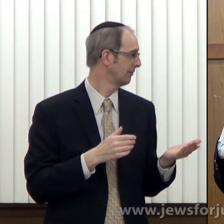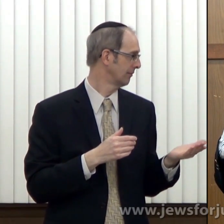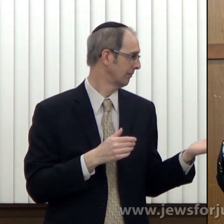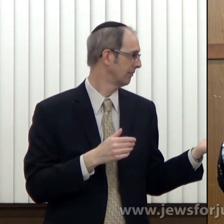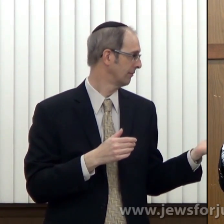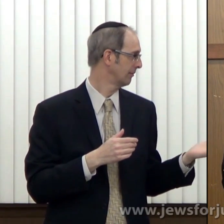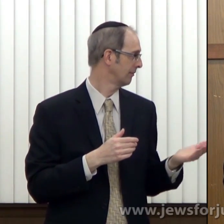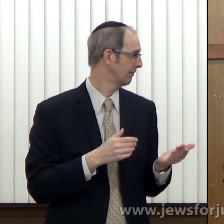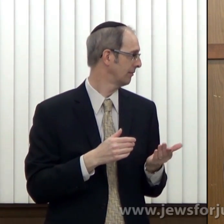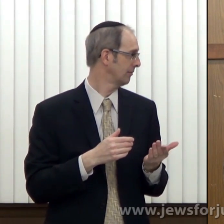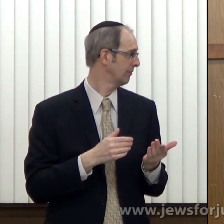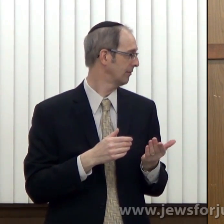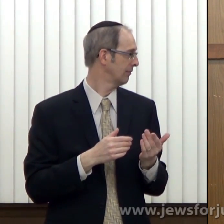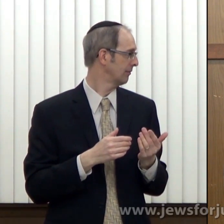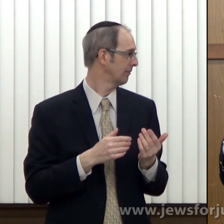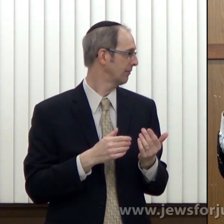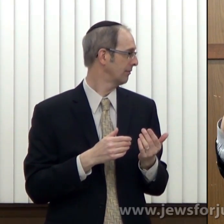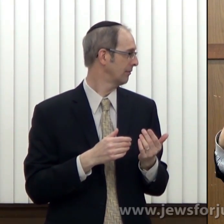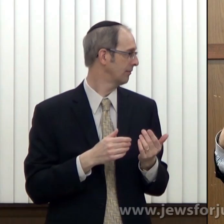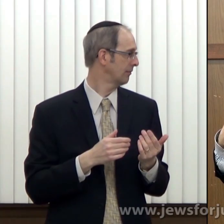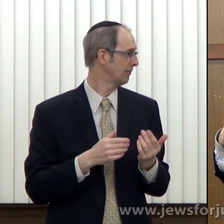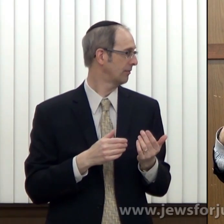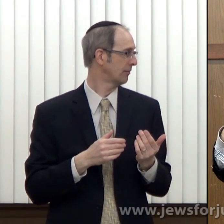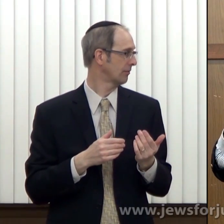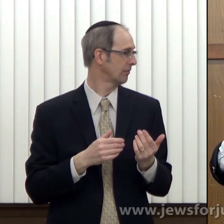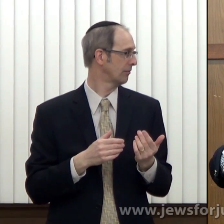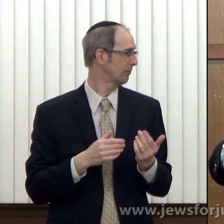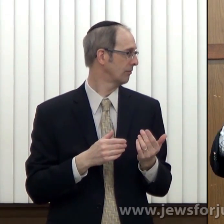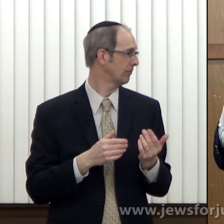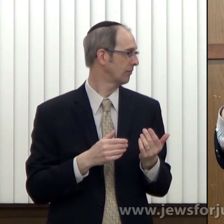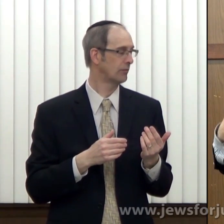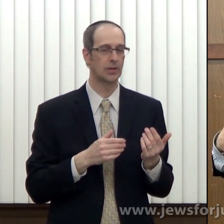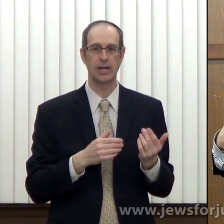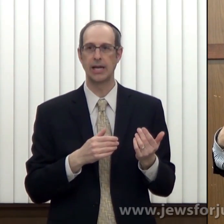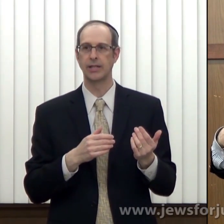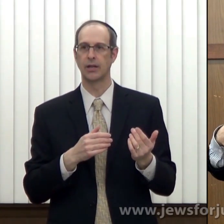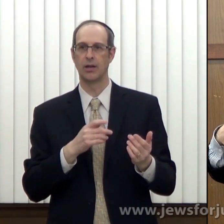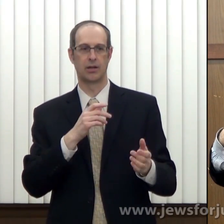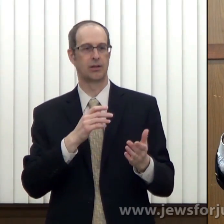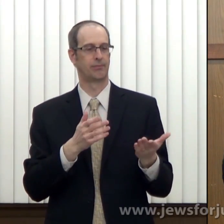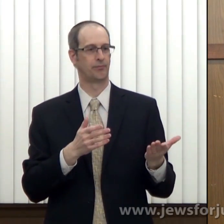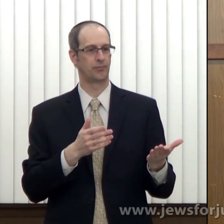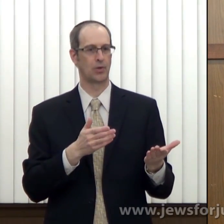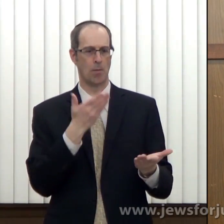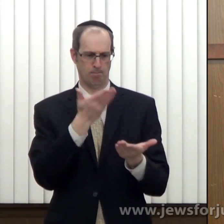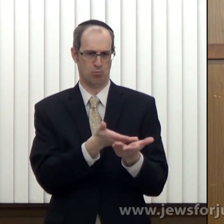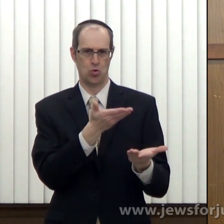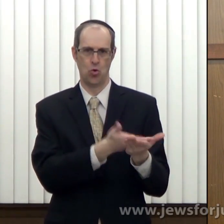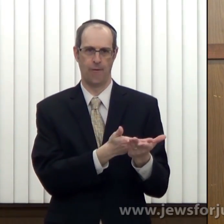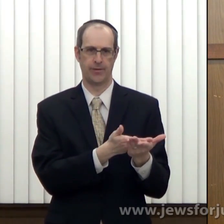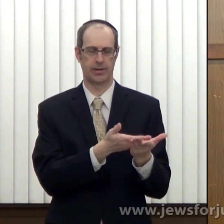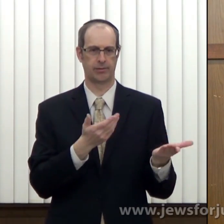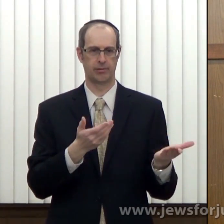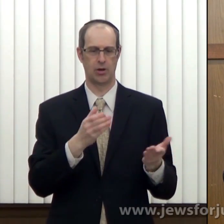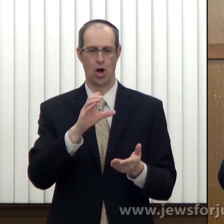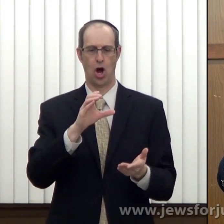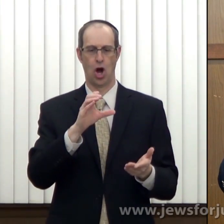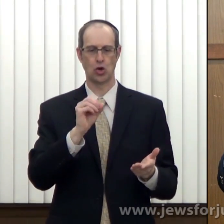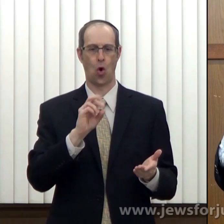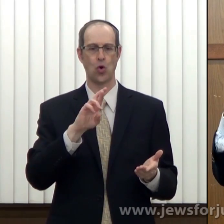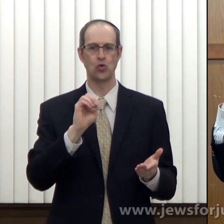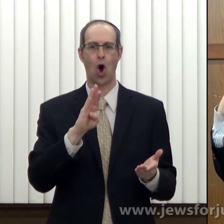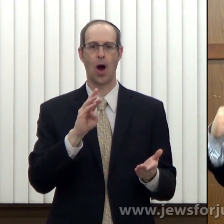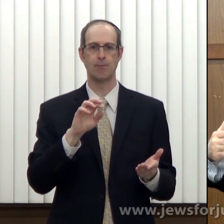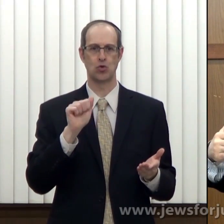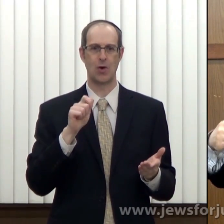corroborated, yeah? So it's a picture which is corroborated, it's substantiated, not just by one passage,